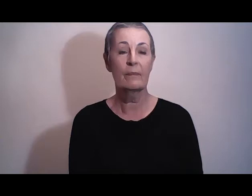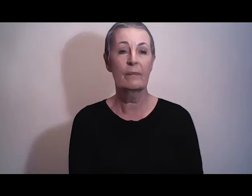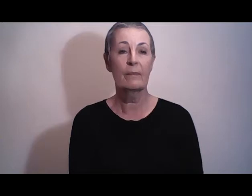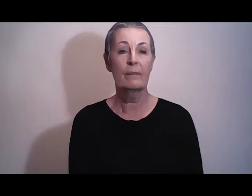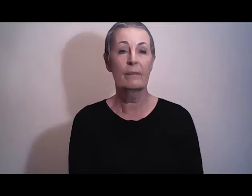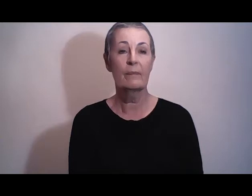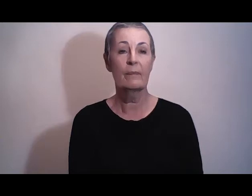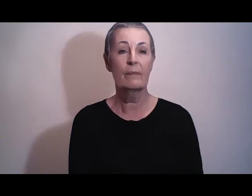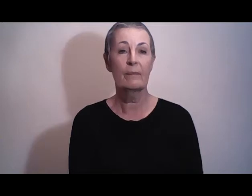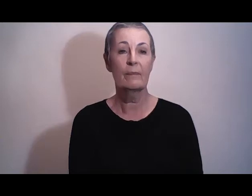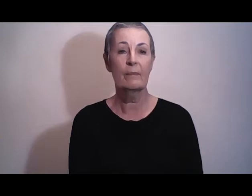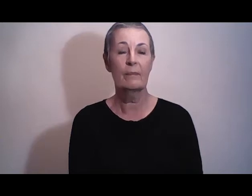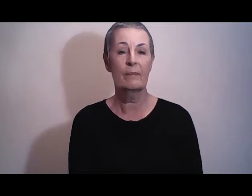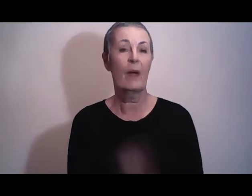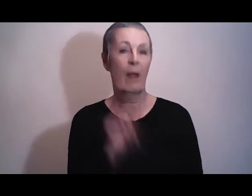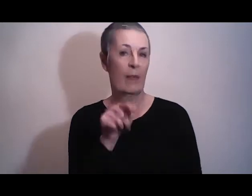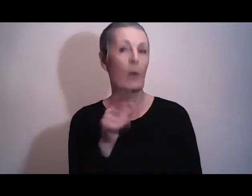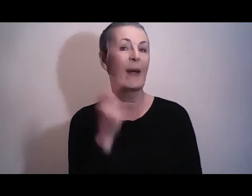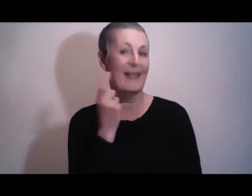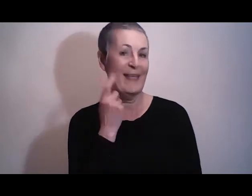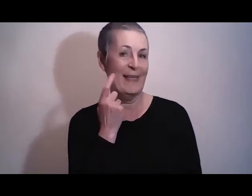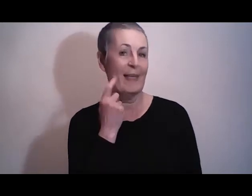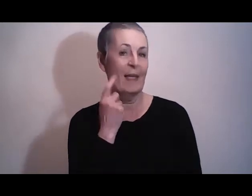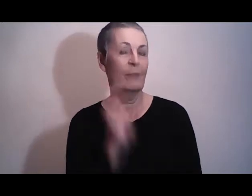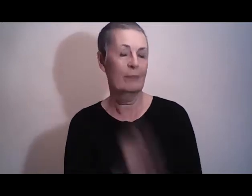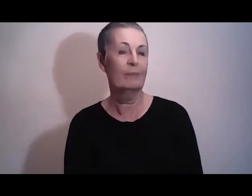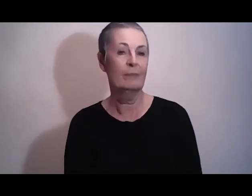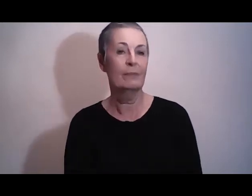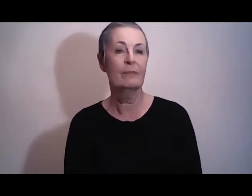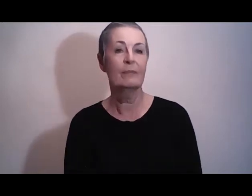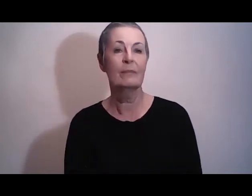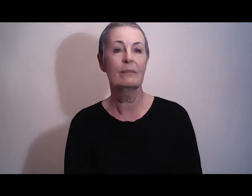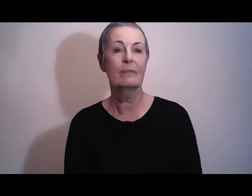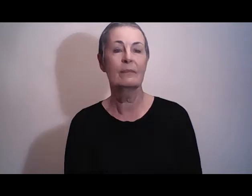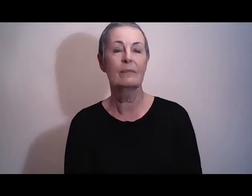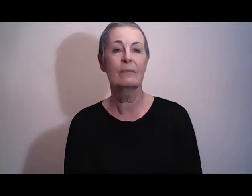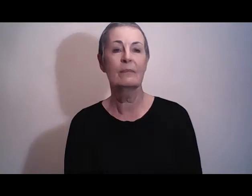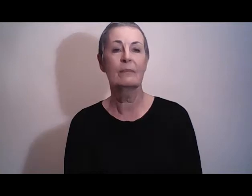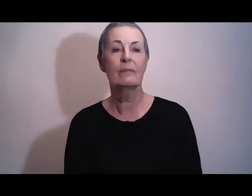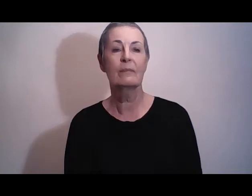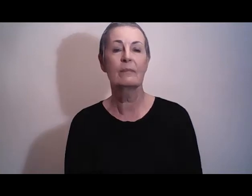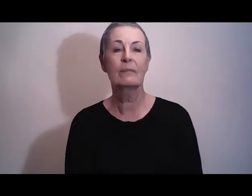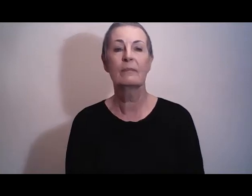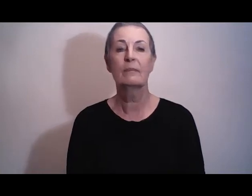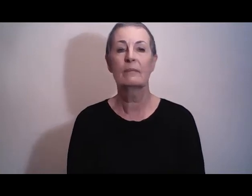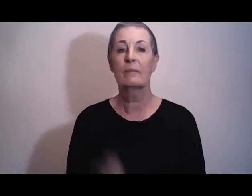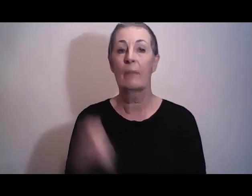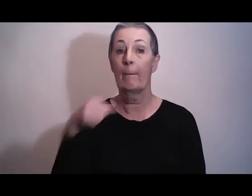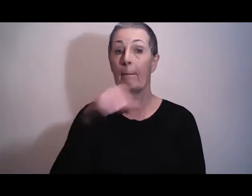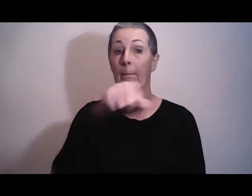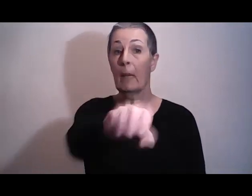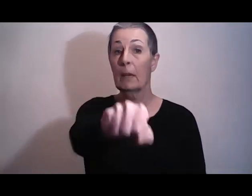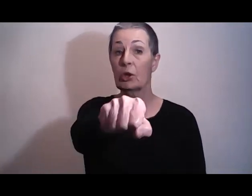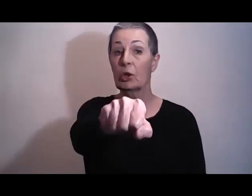This is quite an easy one. So you punch with the fist down and then you turn it before bring it back into your waist.